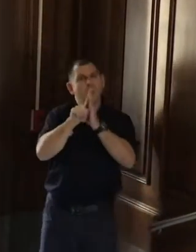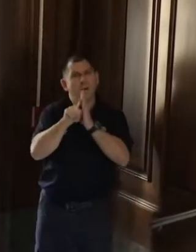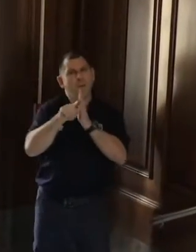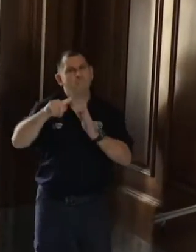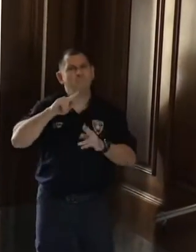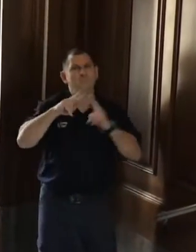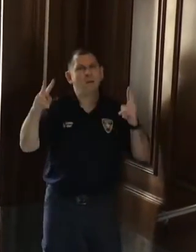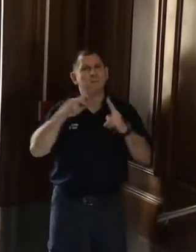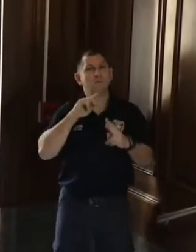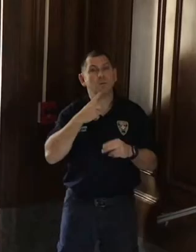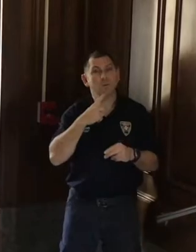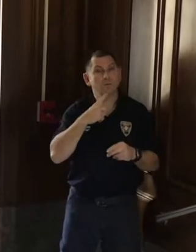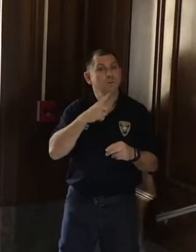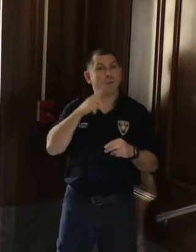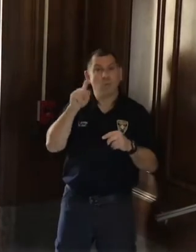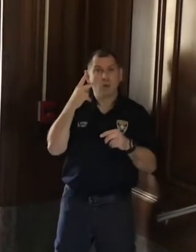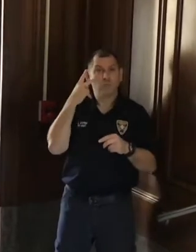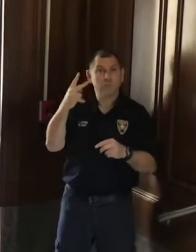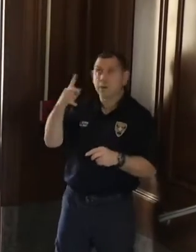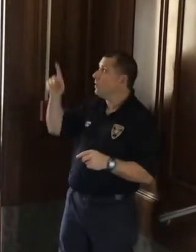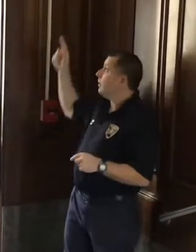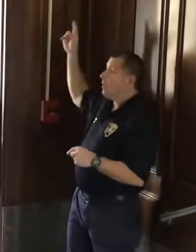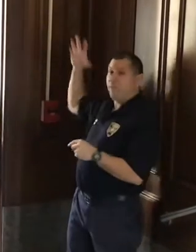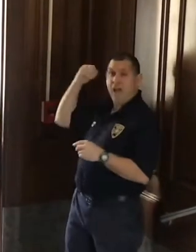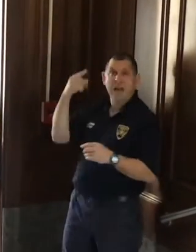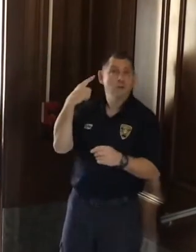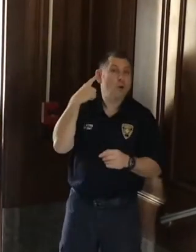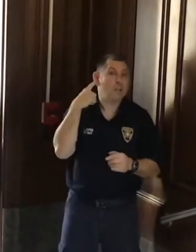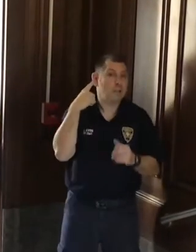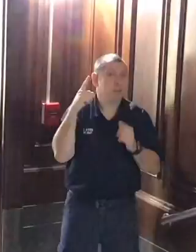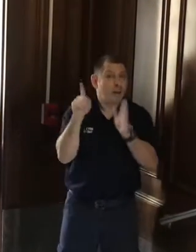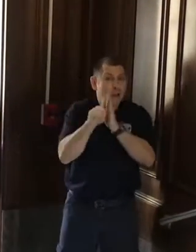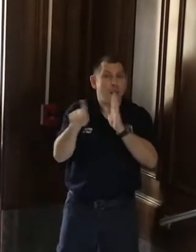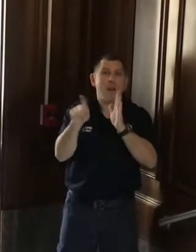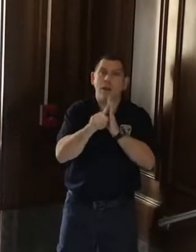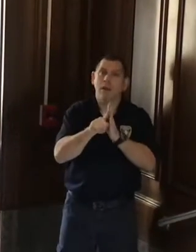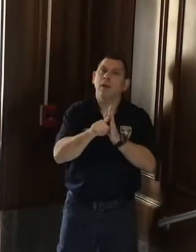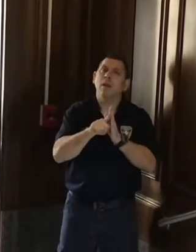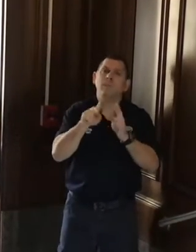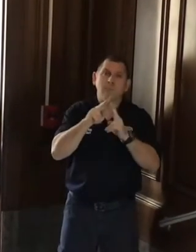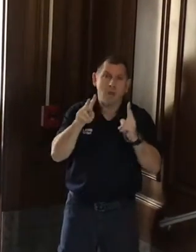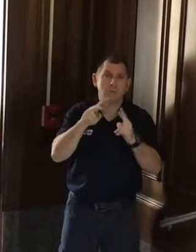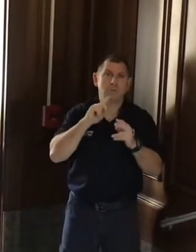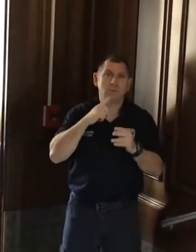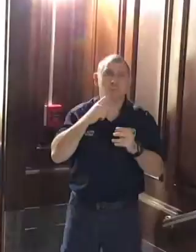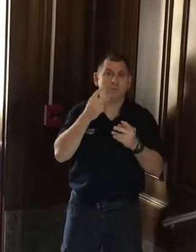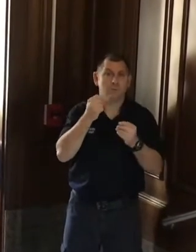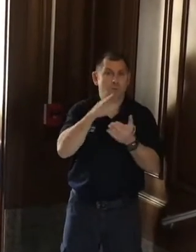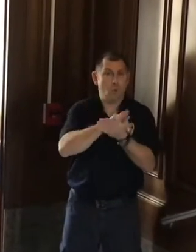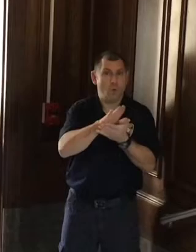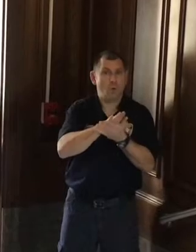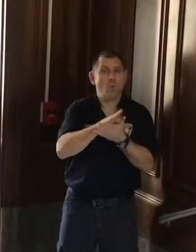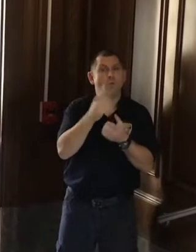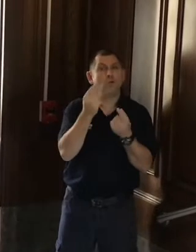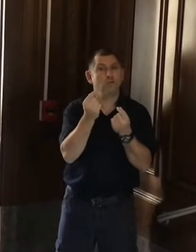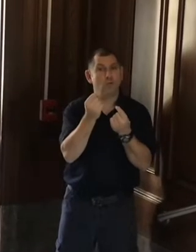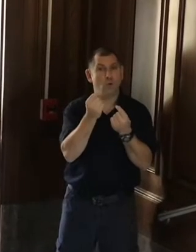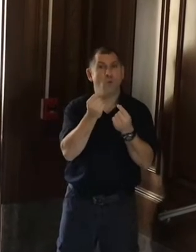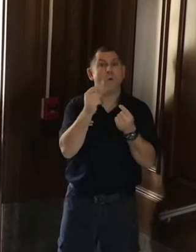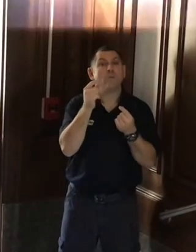So again, once you see a fire alarm, it's very serious. You hear the alarm, take it seriously. And